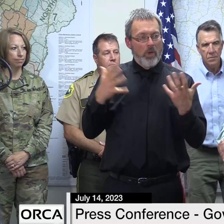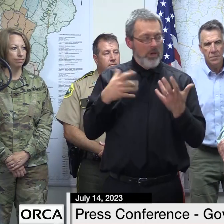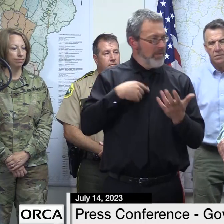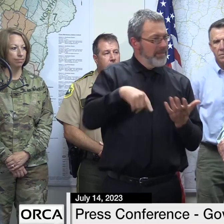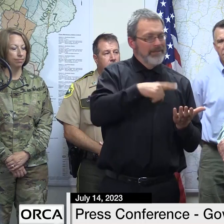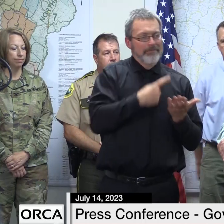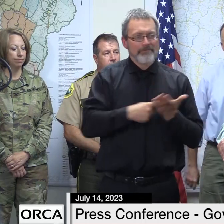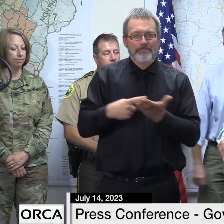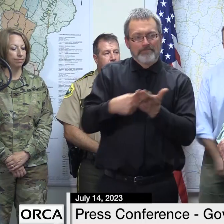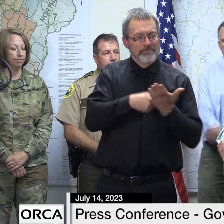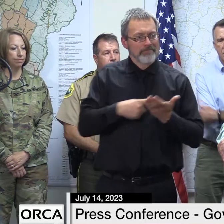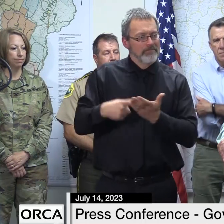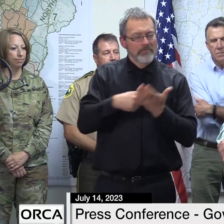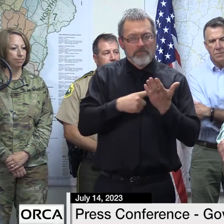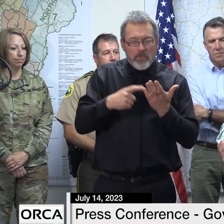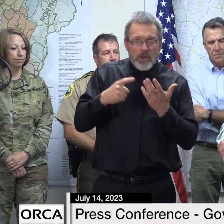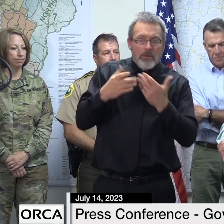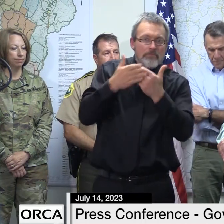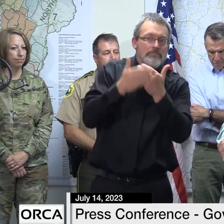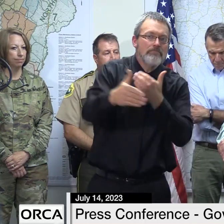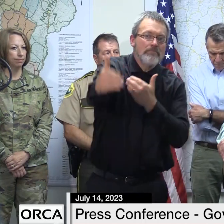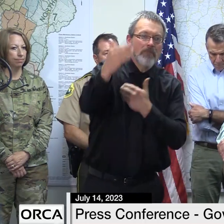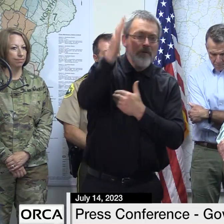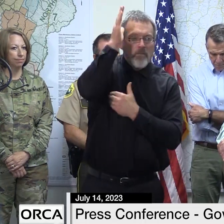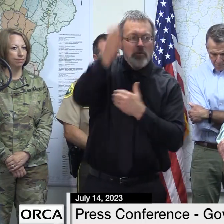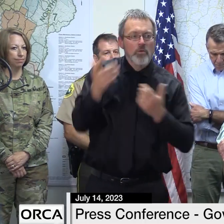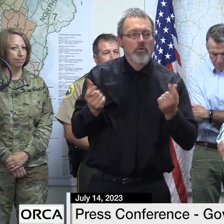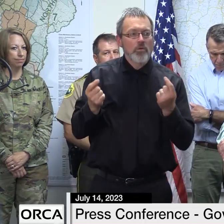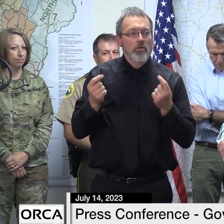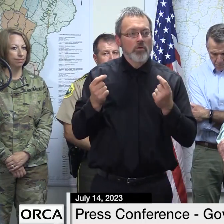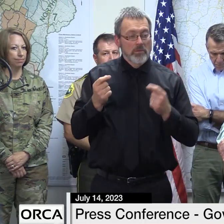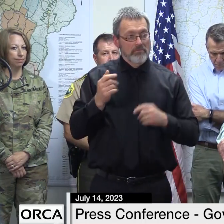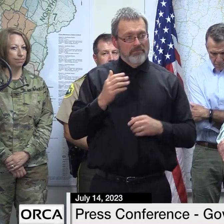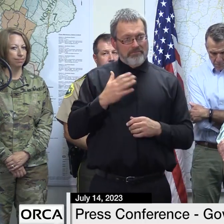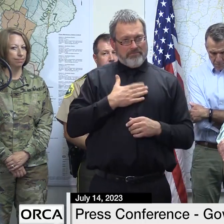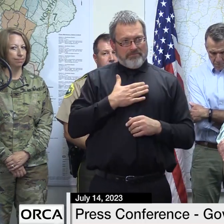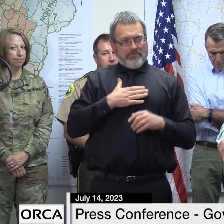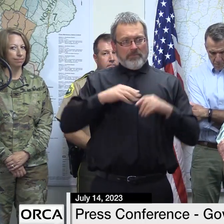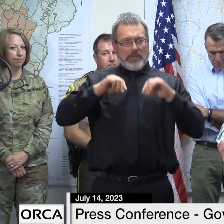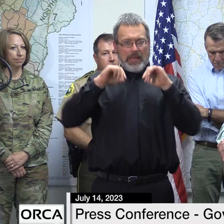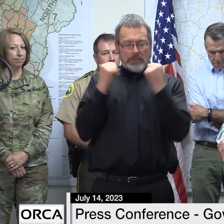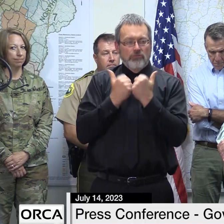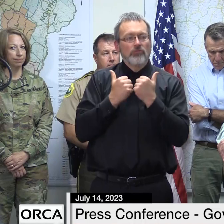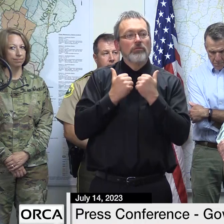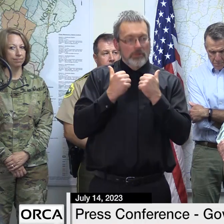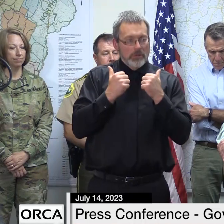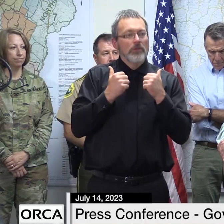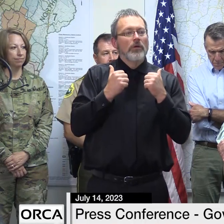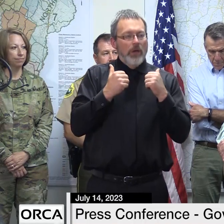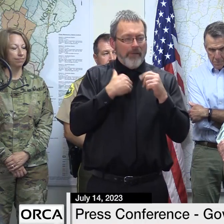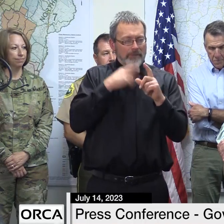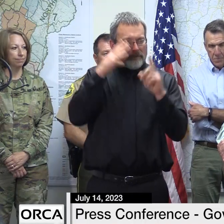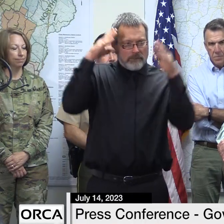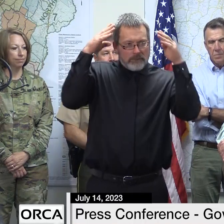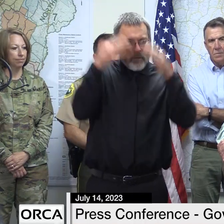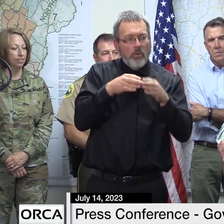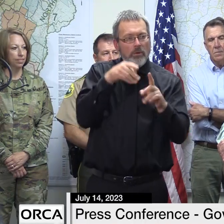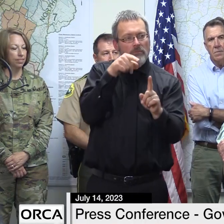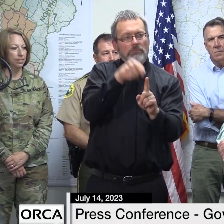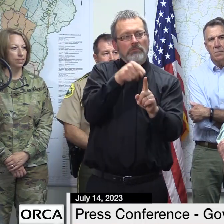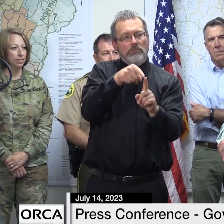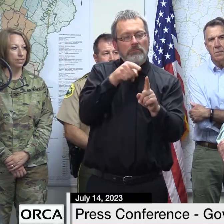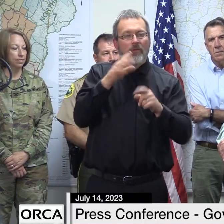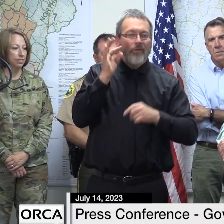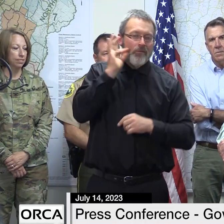to do. We're prepared at the agency to work with, particularly, I think one area that we got to work on is the produce section. I